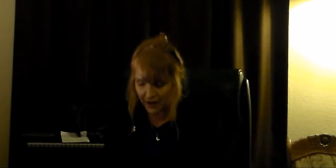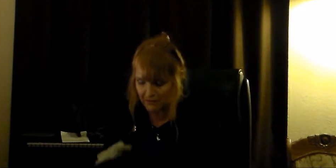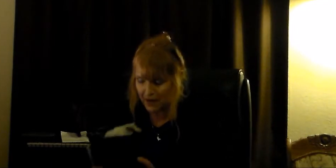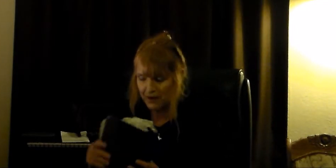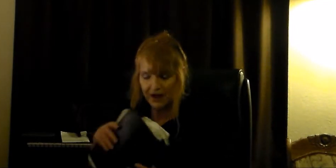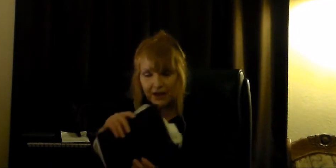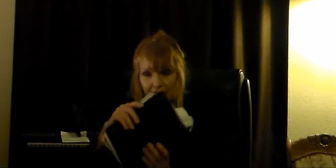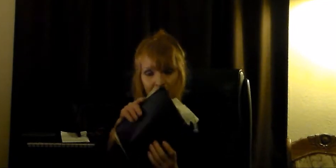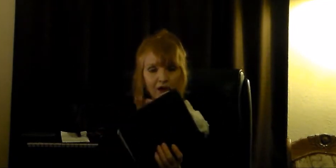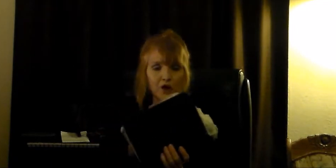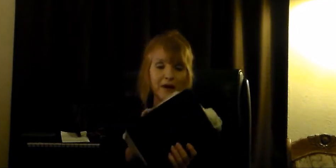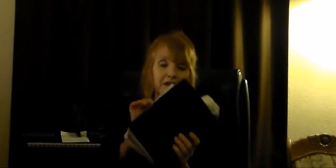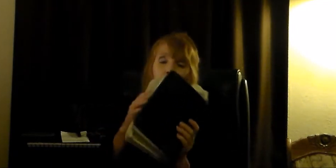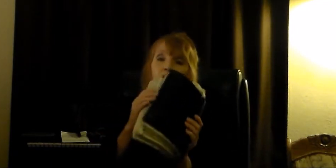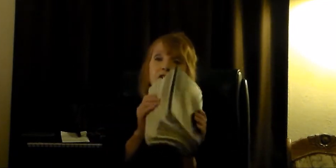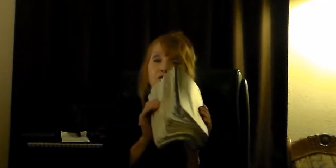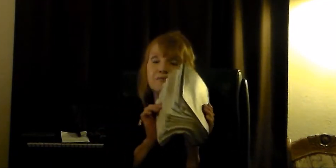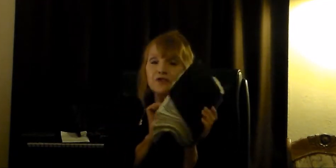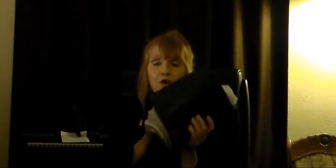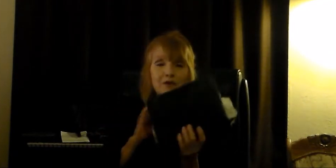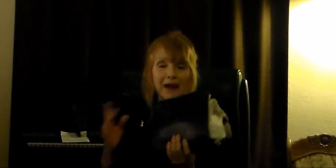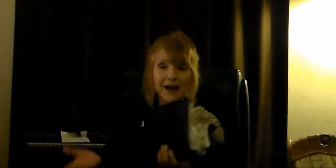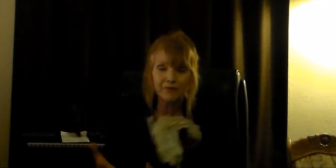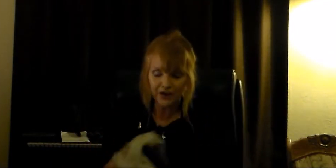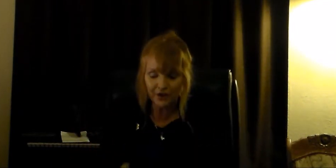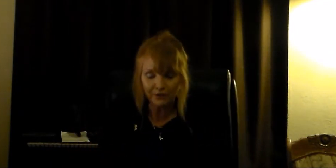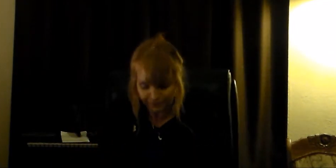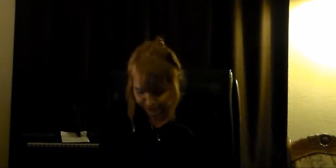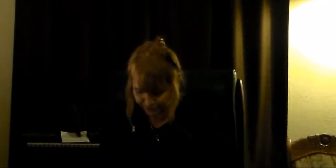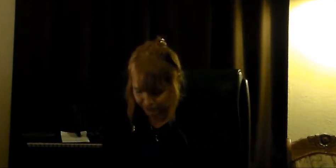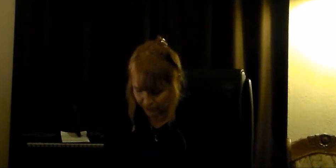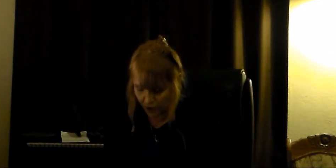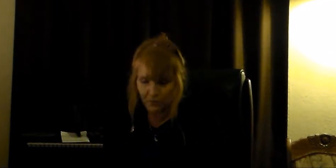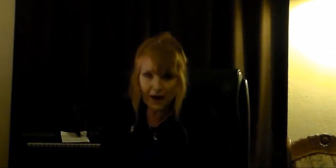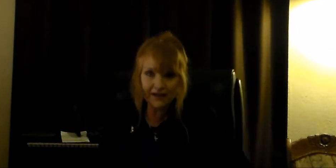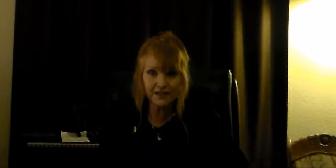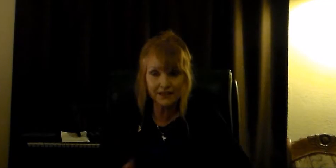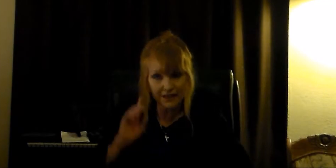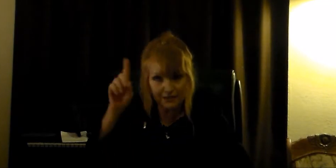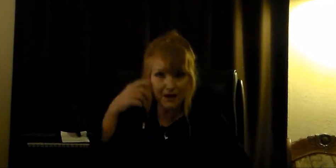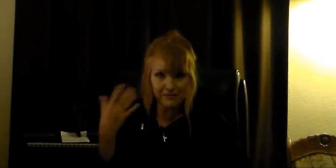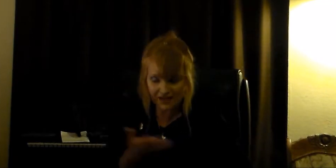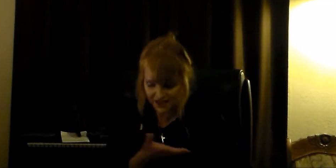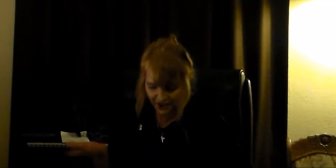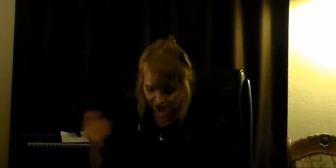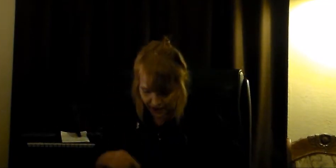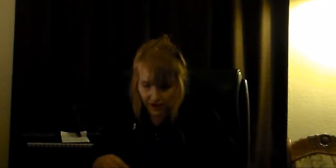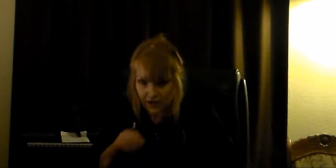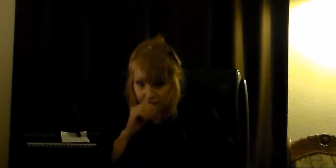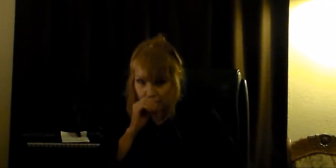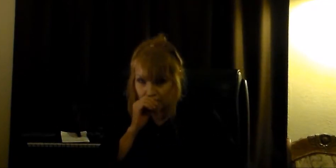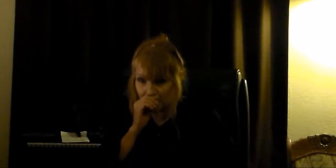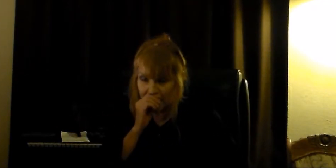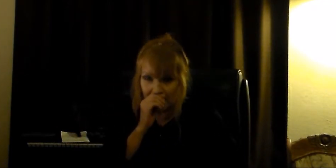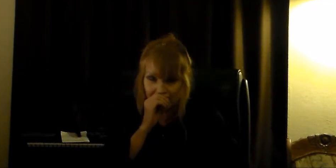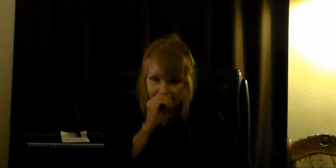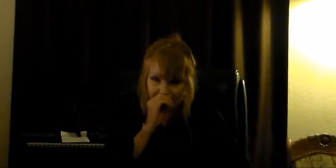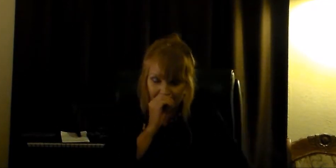and obey by. Go by the Holy Scriptures, the Holy Bible here. Go by His Ten Commandments, etc. Excuse me, I just like I